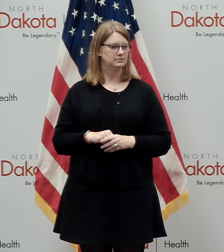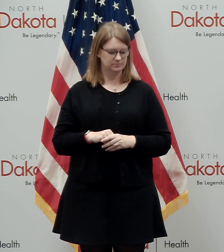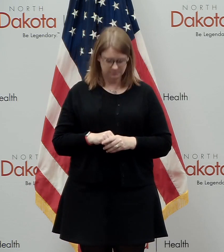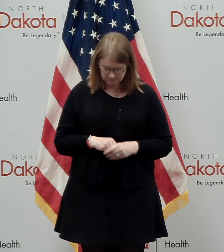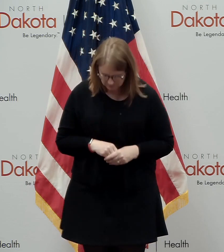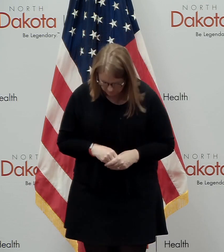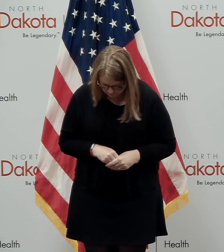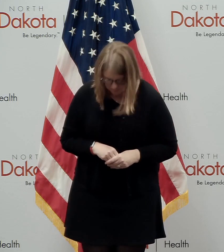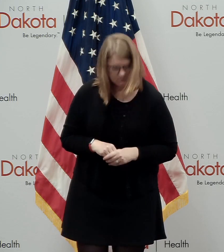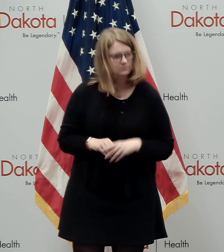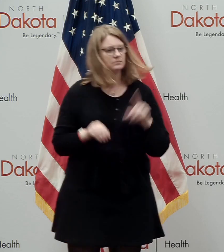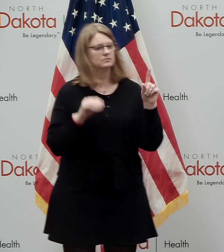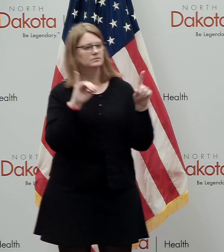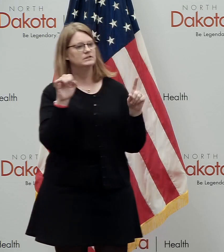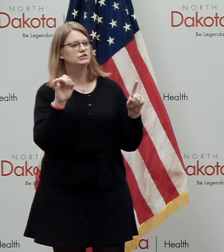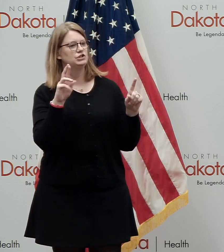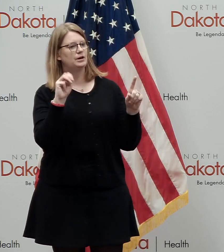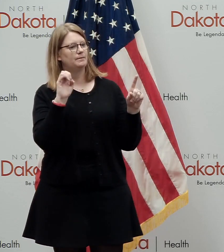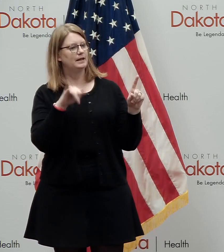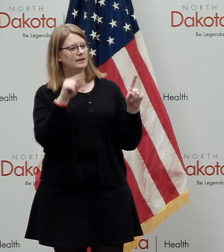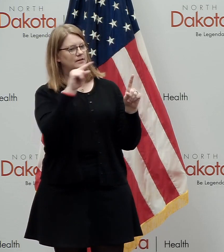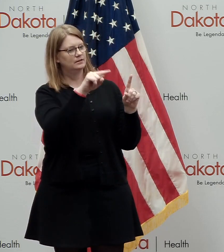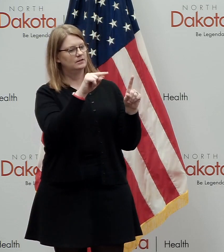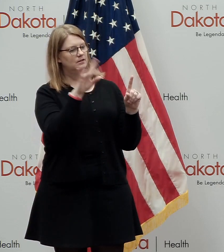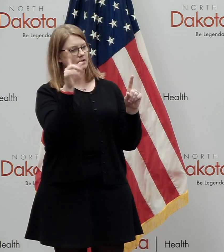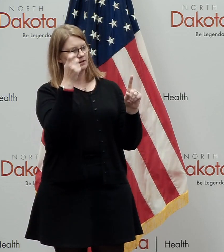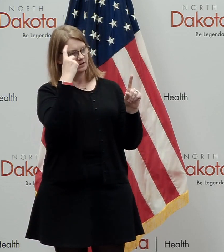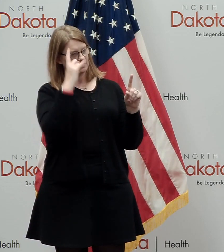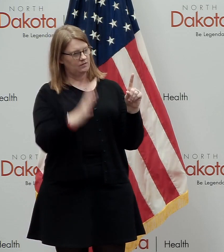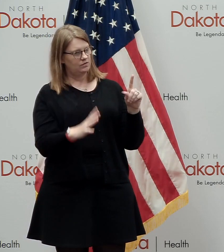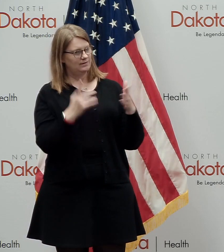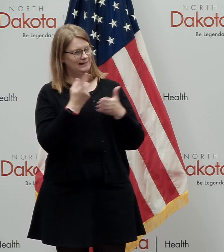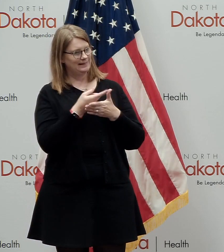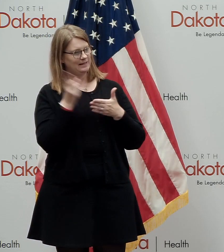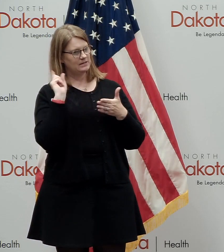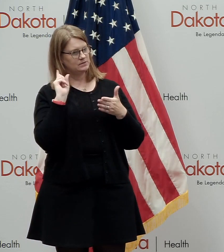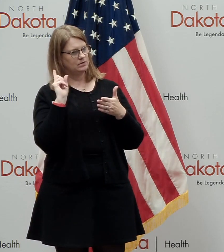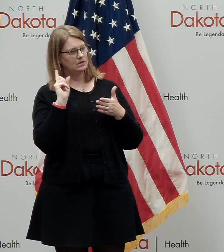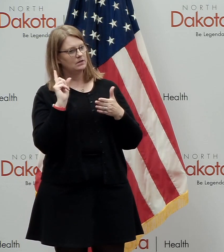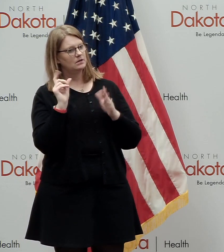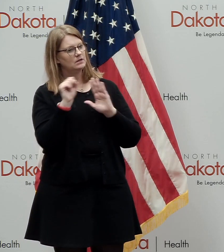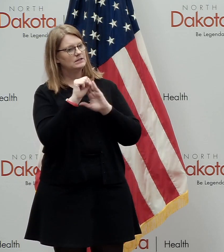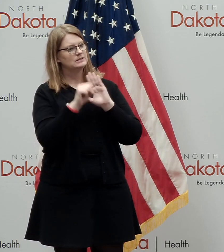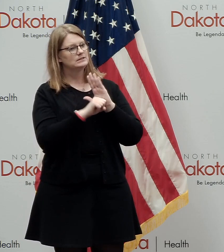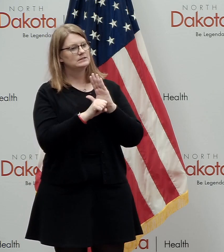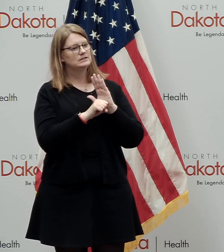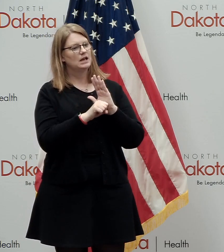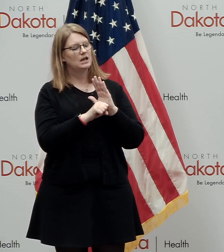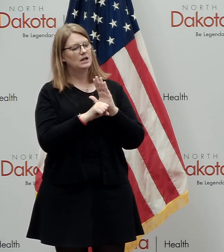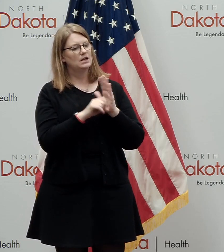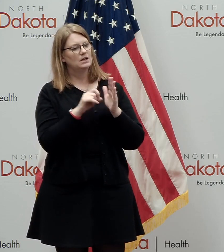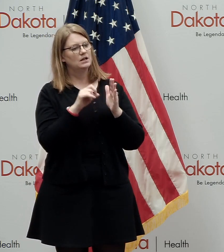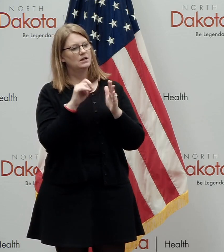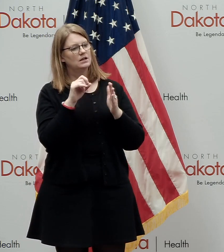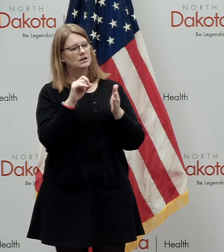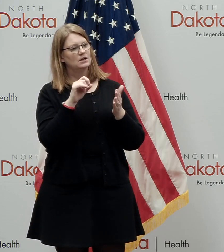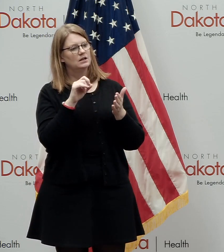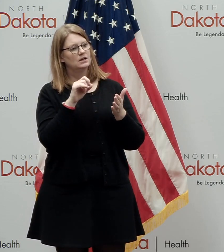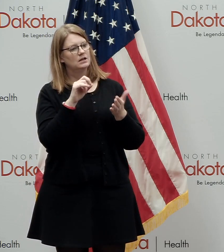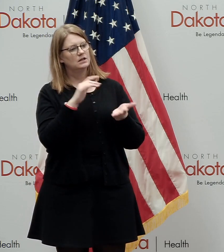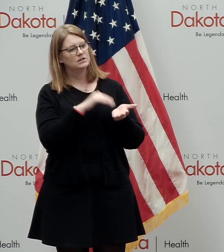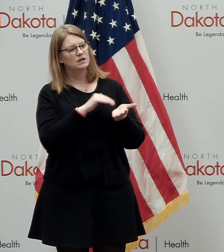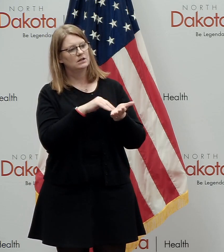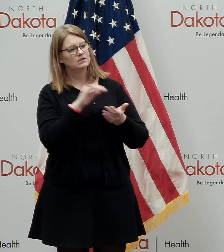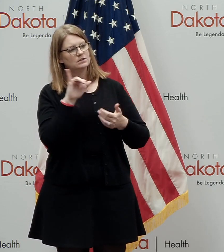Okay, we're going first to Jeremy. Governor, last week, State Field Medical Officer Dr. Joan Connell said in a